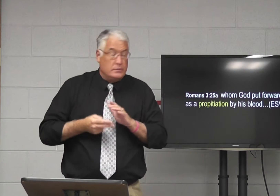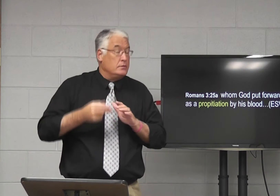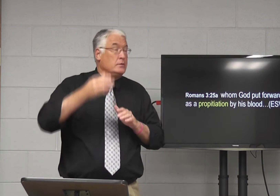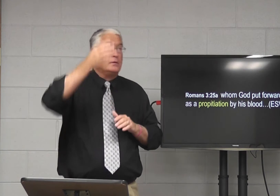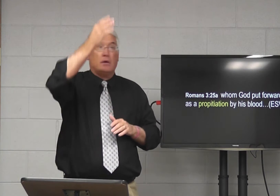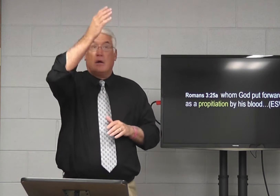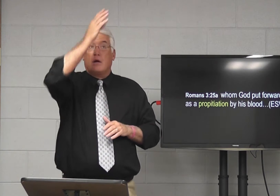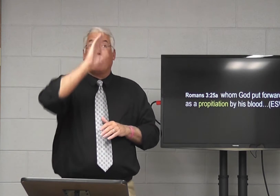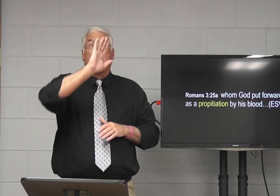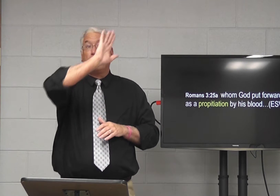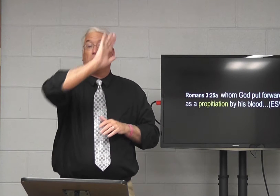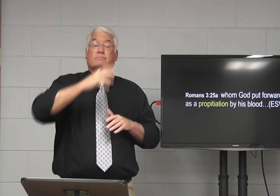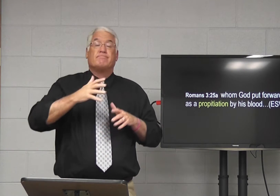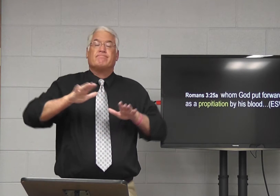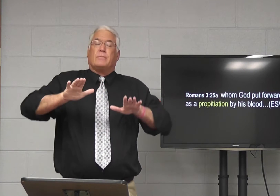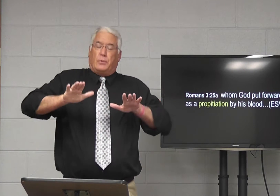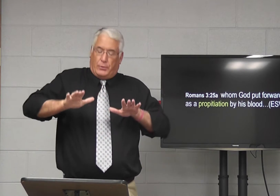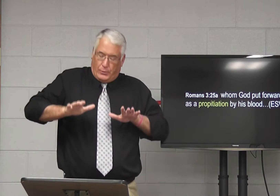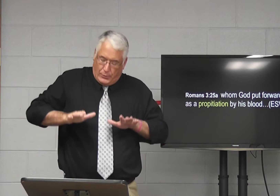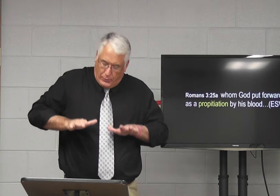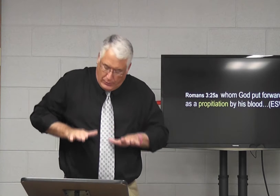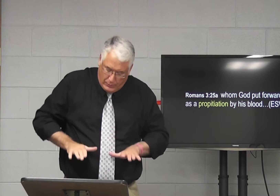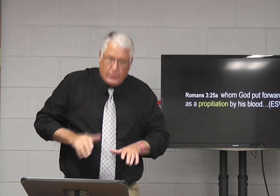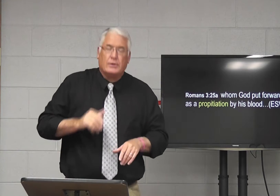means appeasing God's wrath.